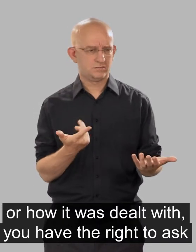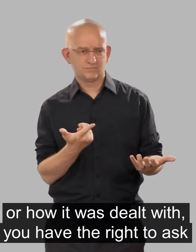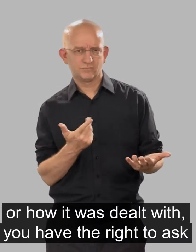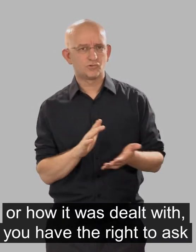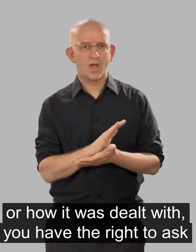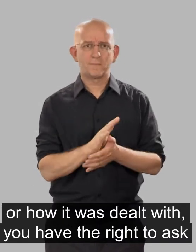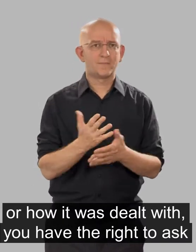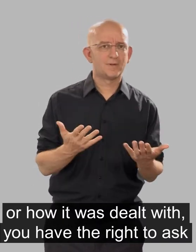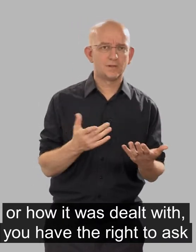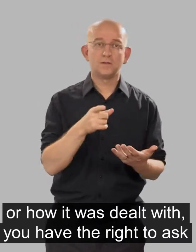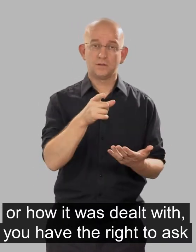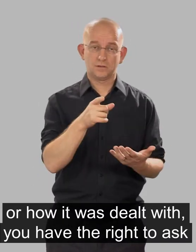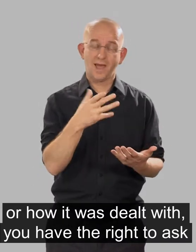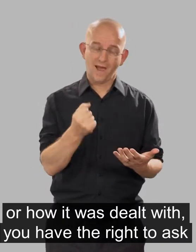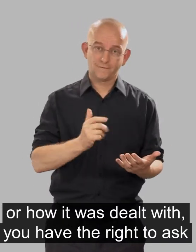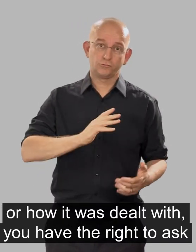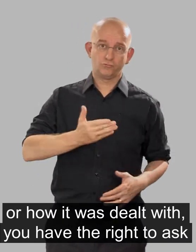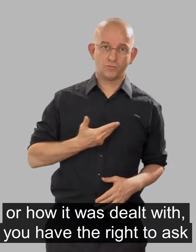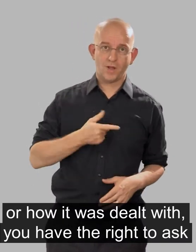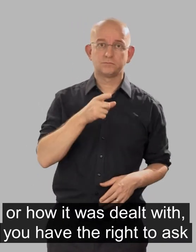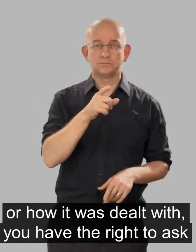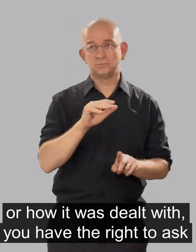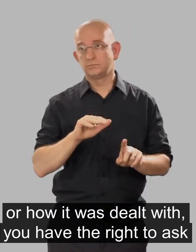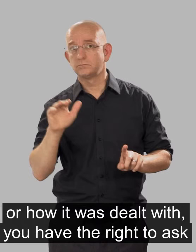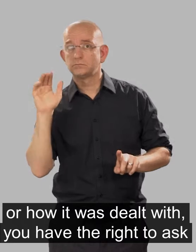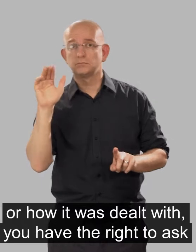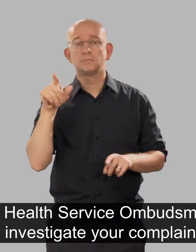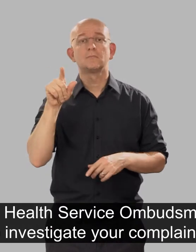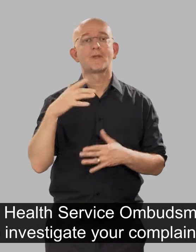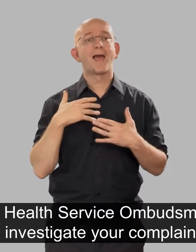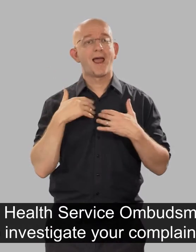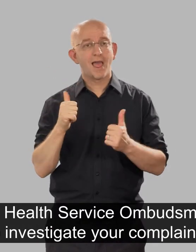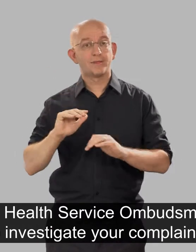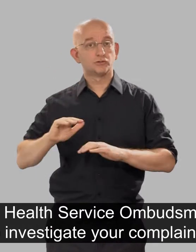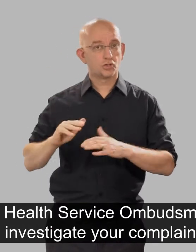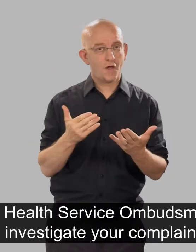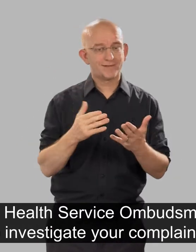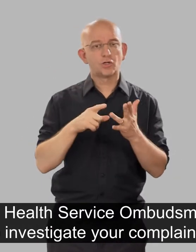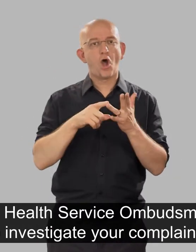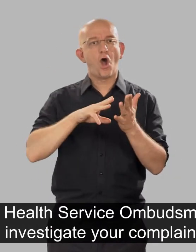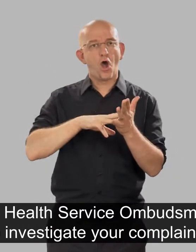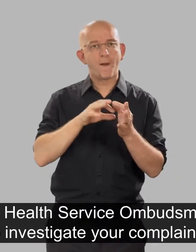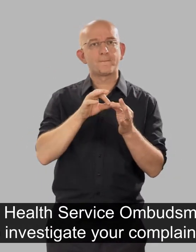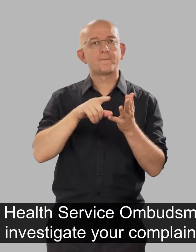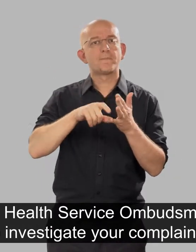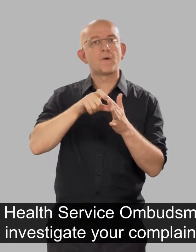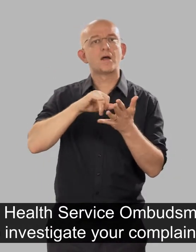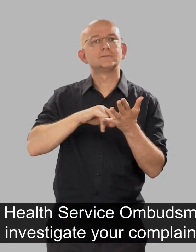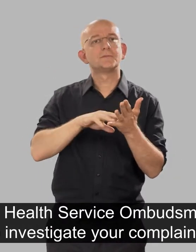have the right to ask the Health Service Ombudsman to investigate your complaint.